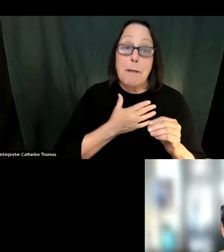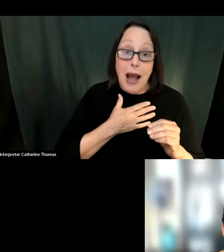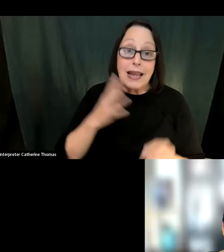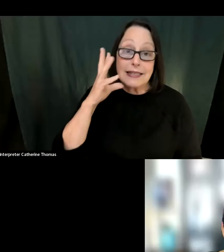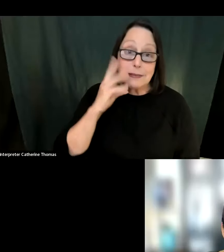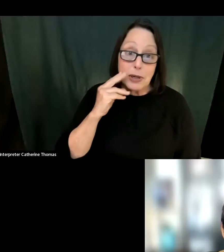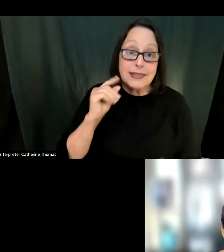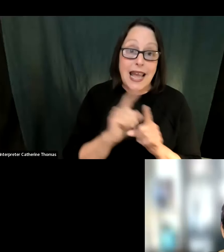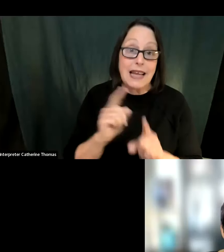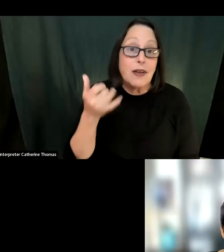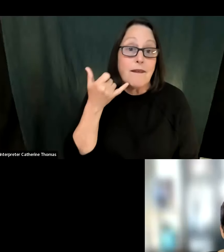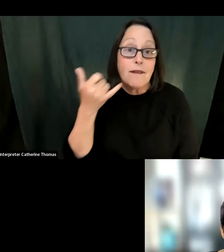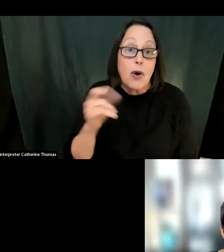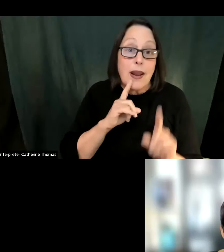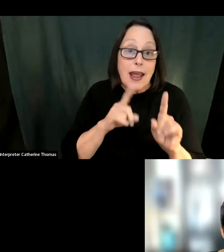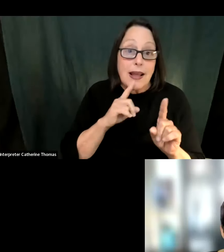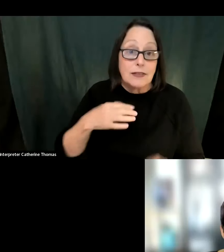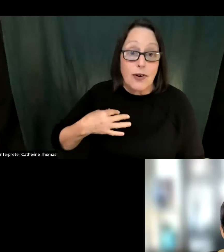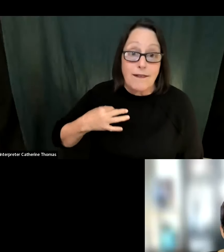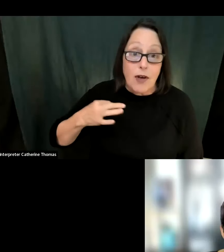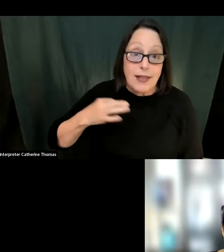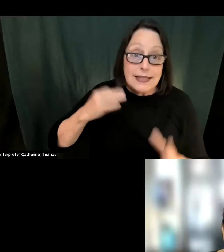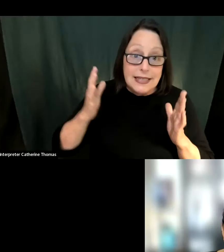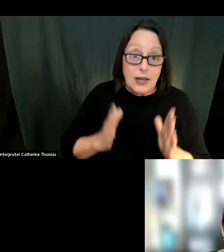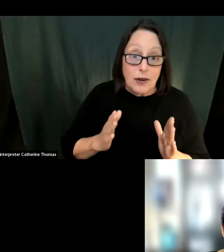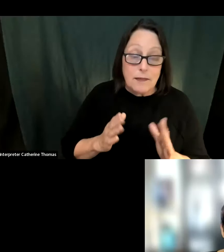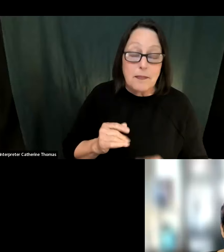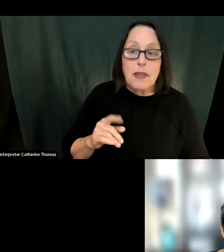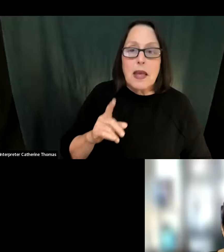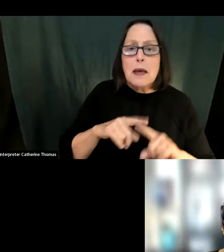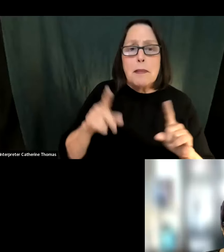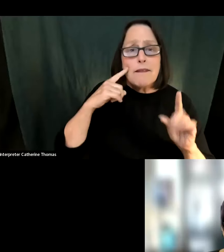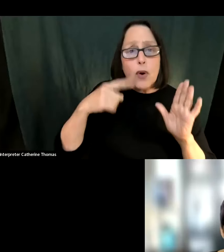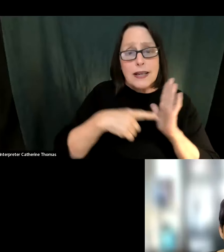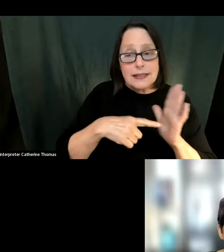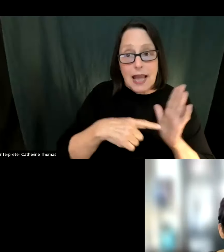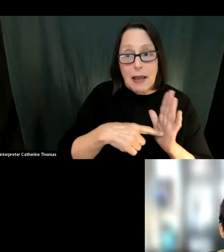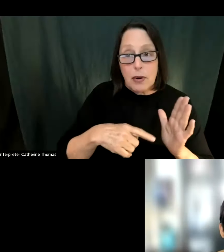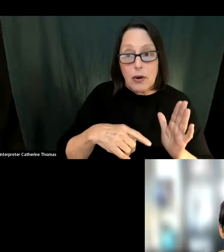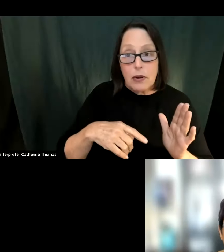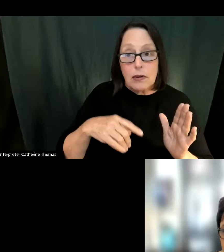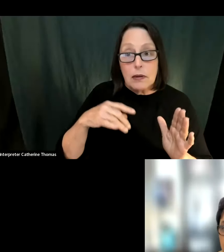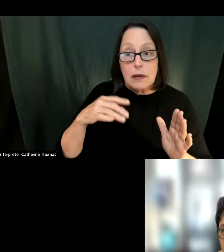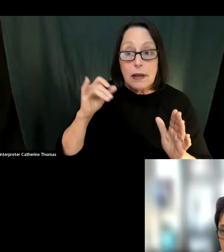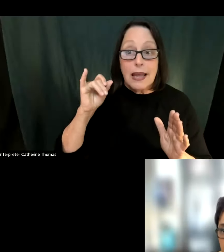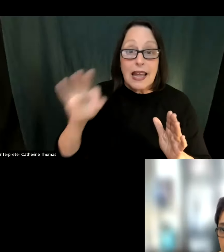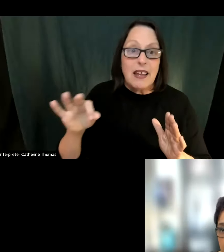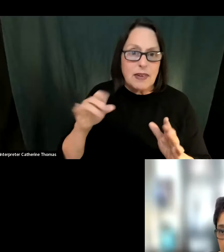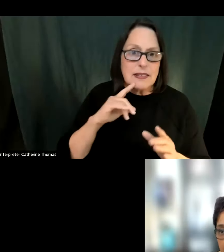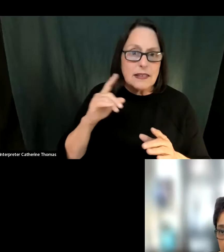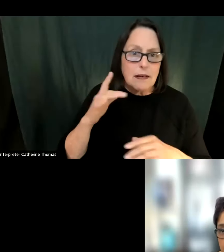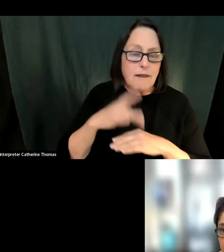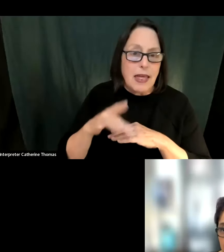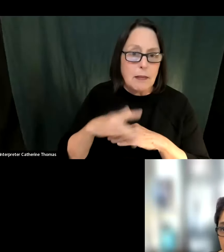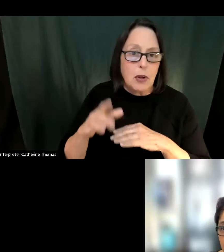volunteer. But for example, if it's an appropriate referral to make to CORS, which is available in